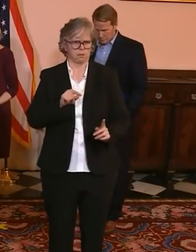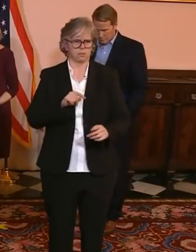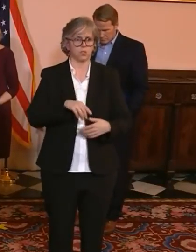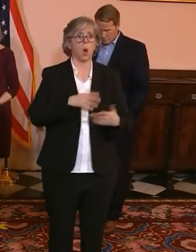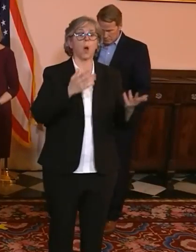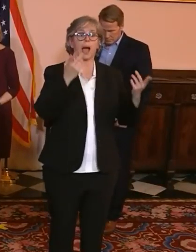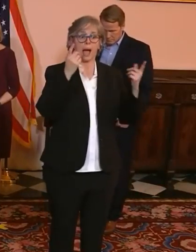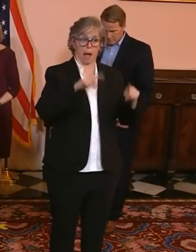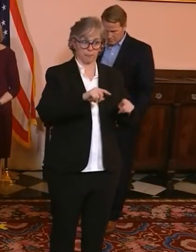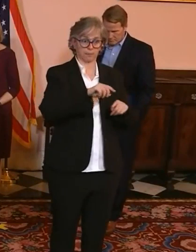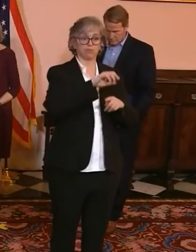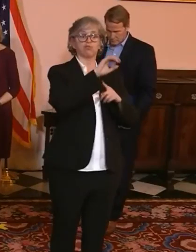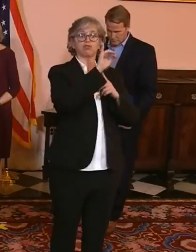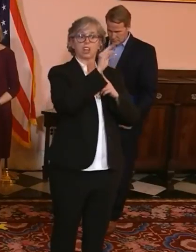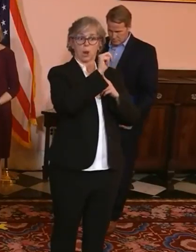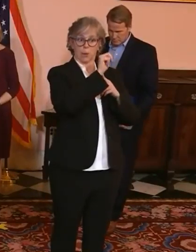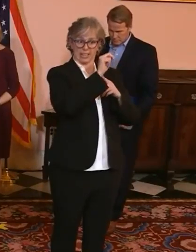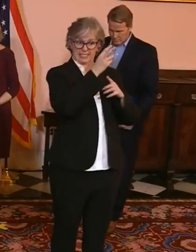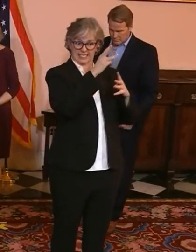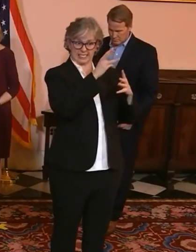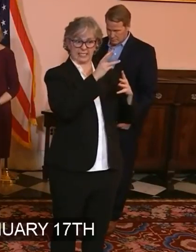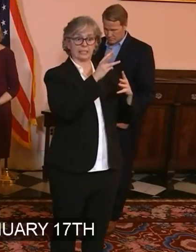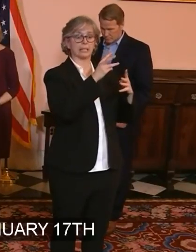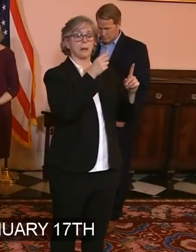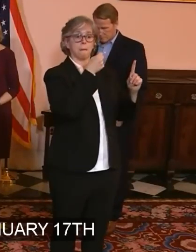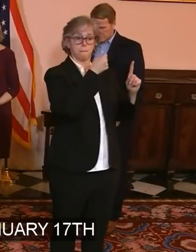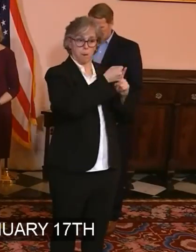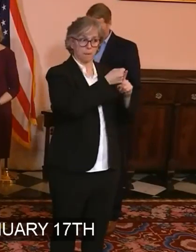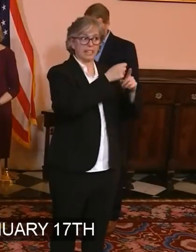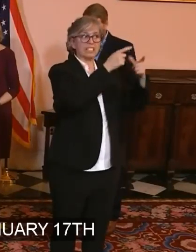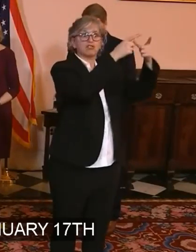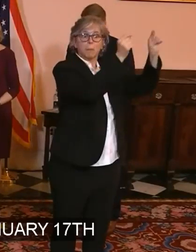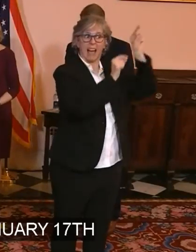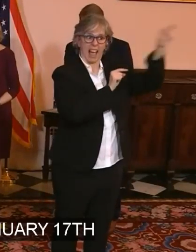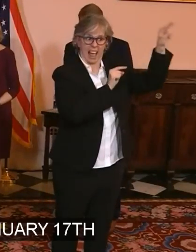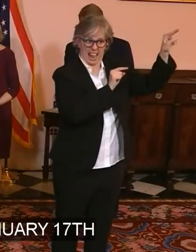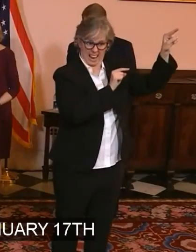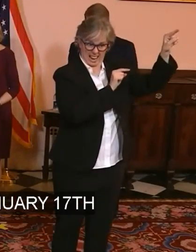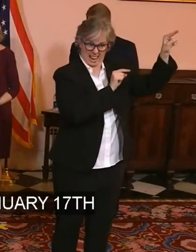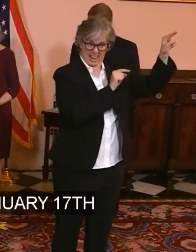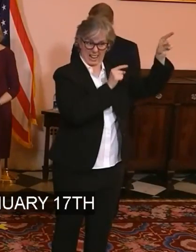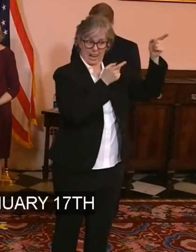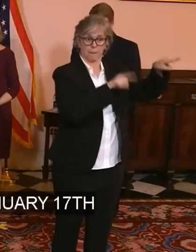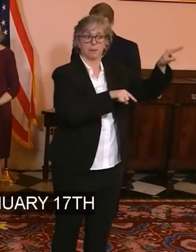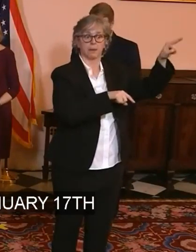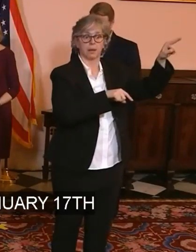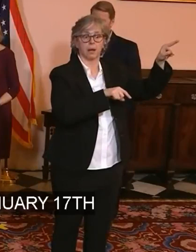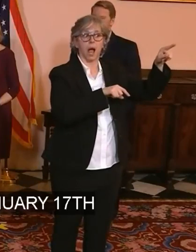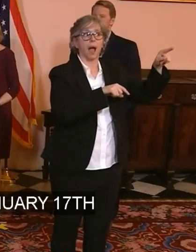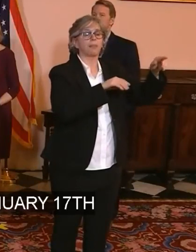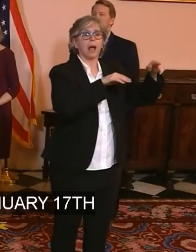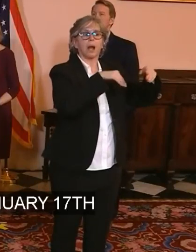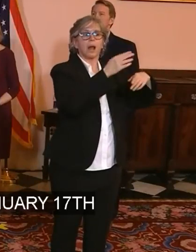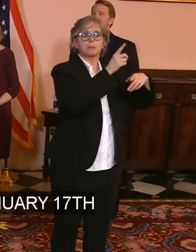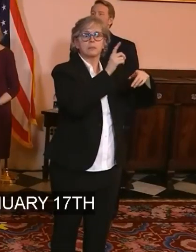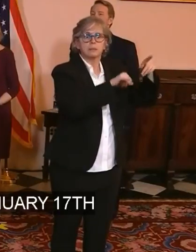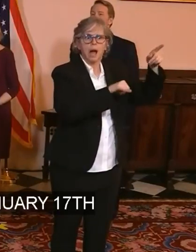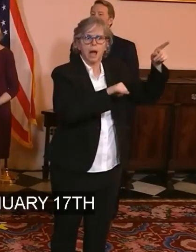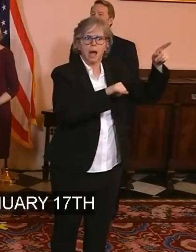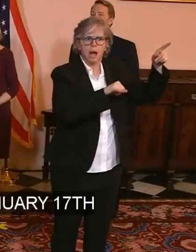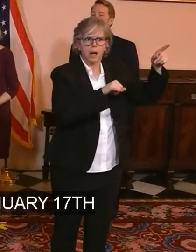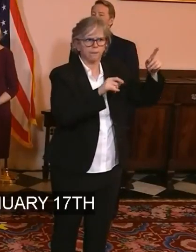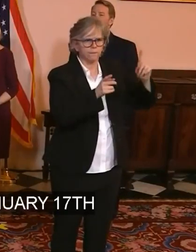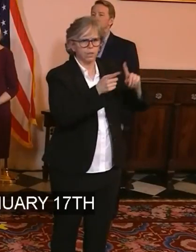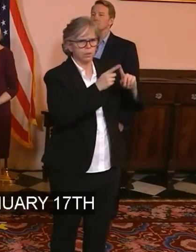the CDC published a health advisory, where it gave the very first people under investigation definition that